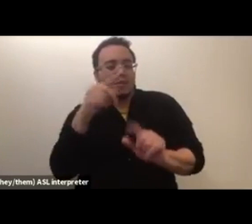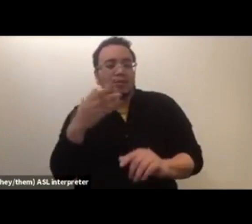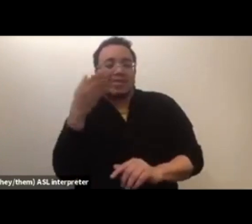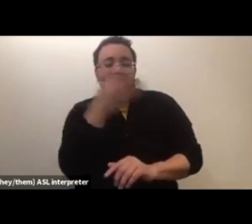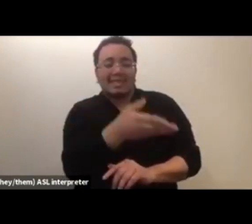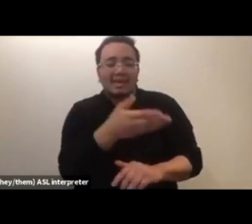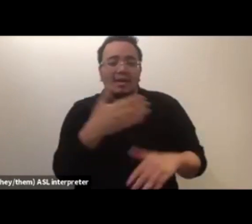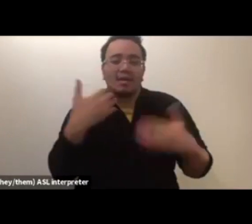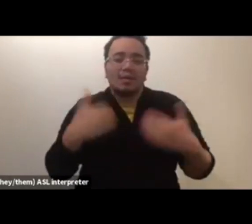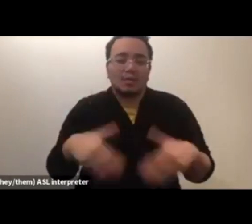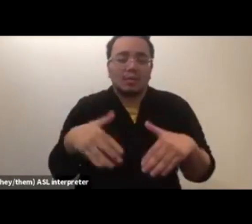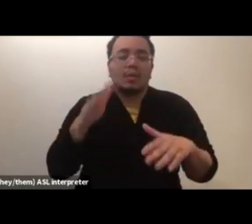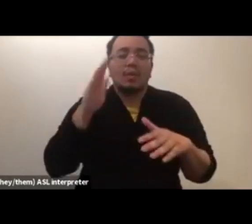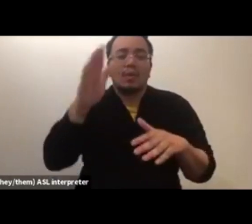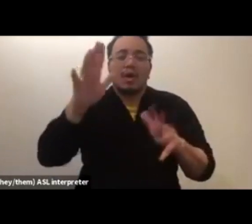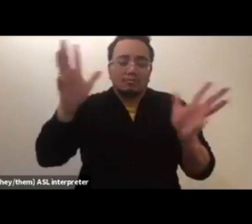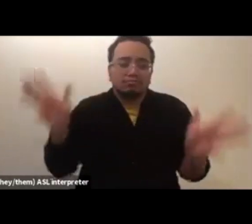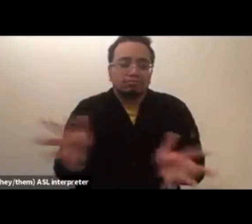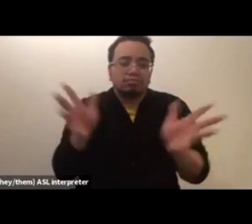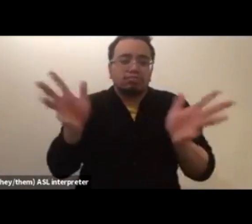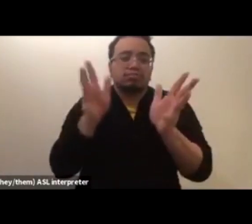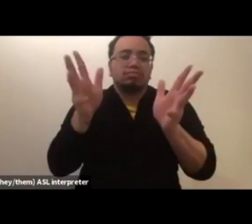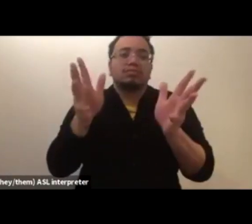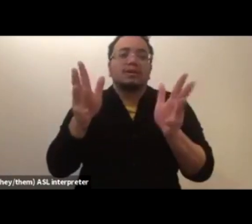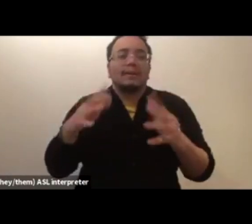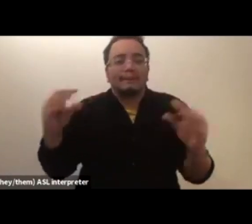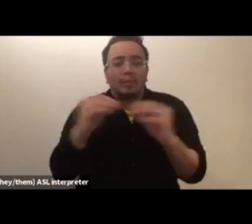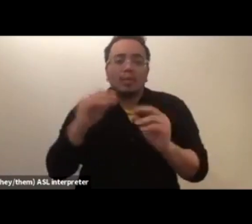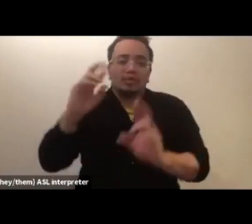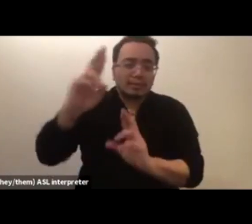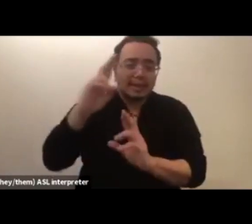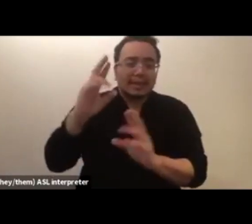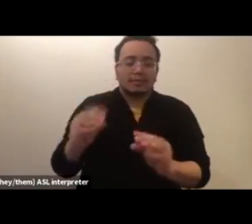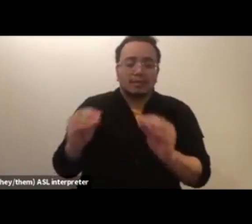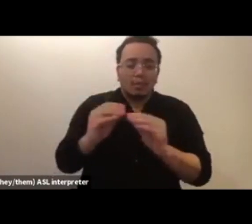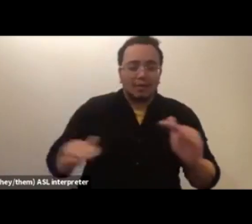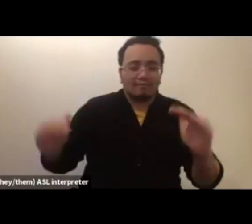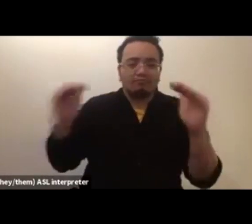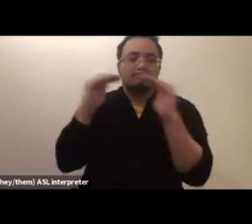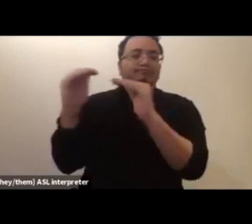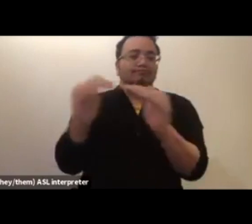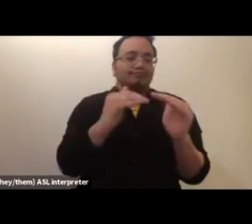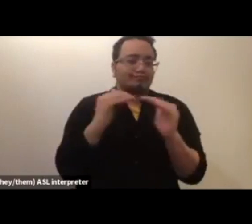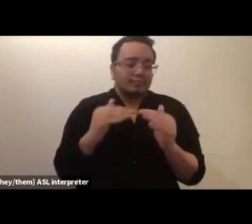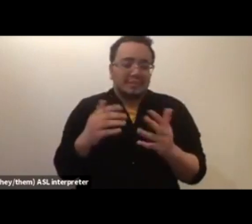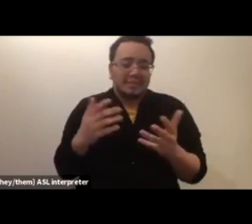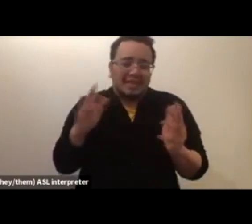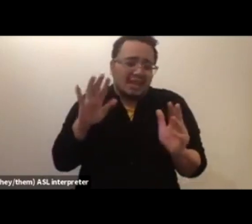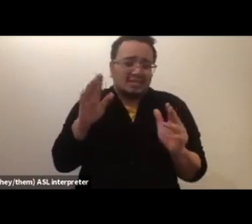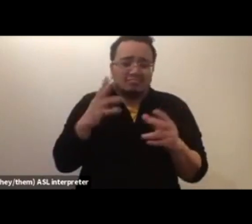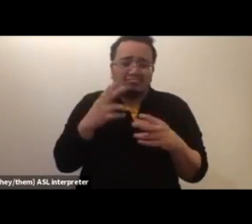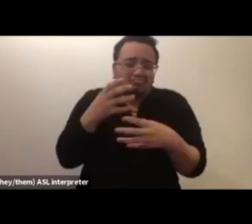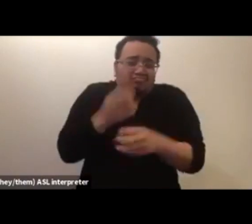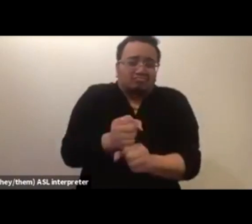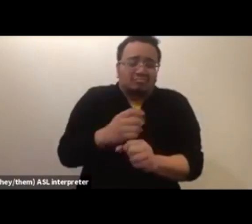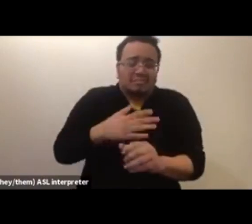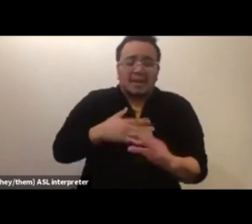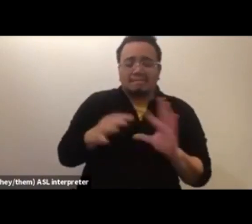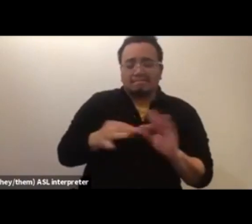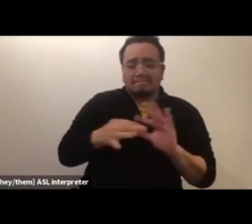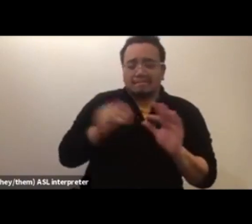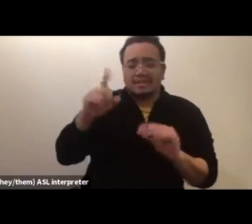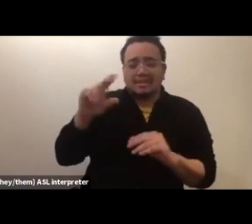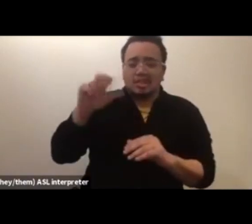fairly, right? So that's all I have to say. I really felt like Ciora really really said everything as far as what needed